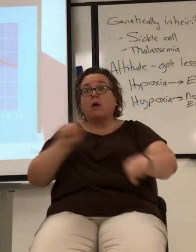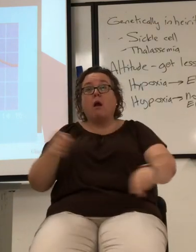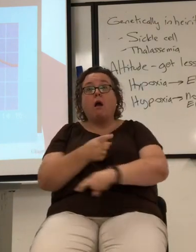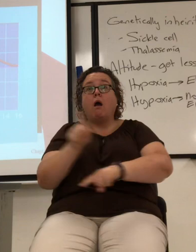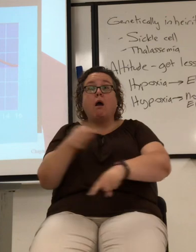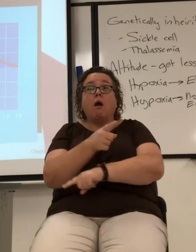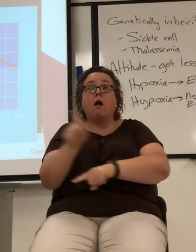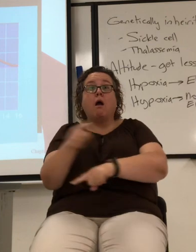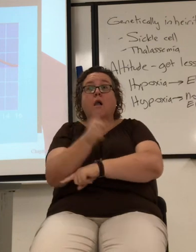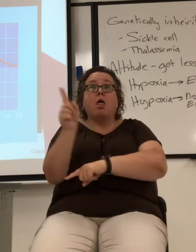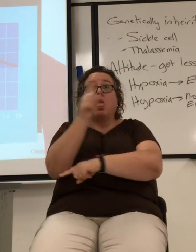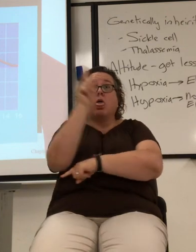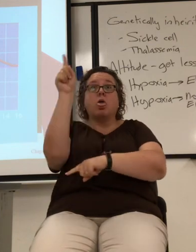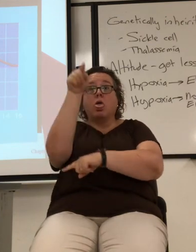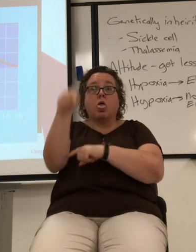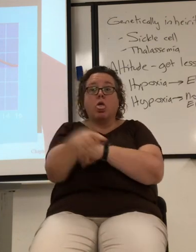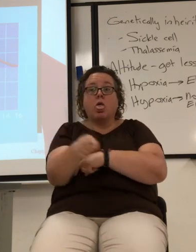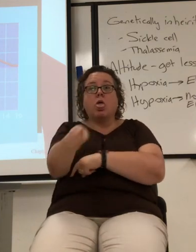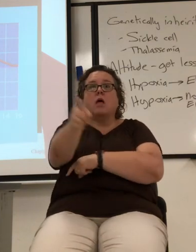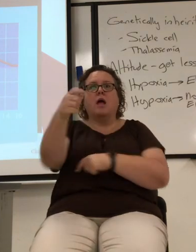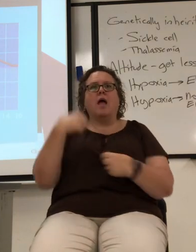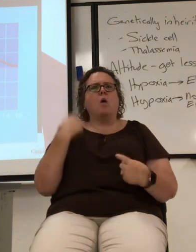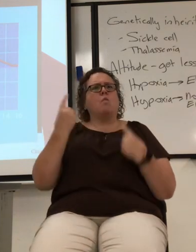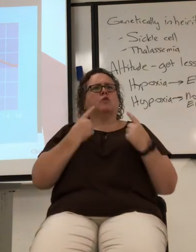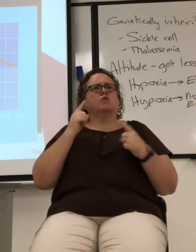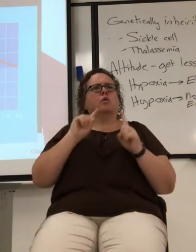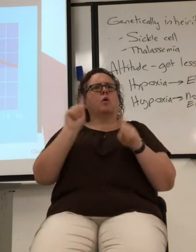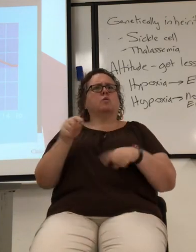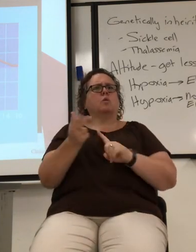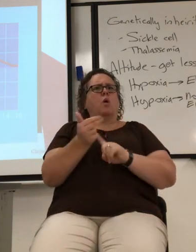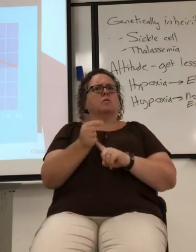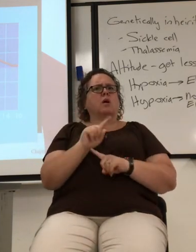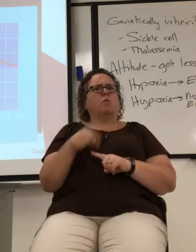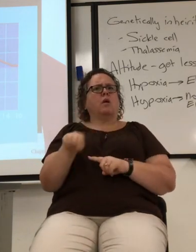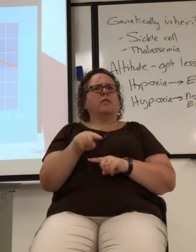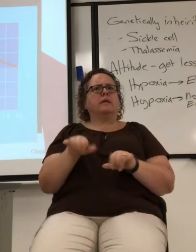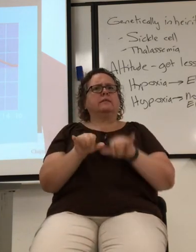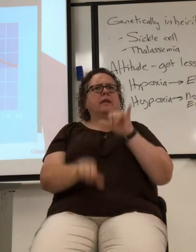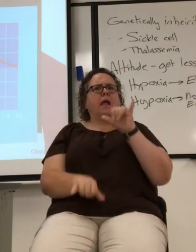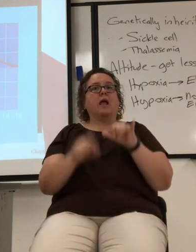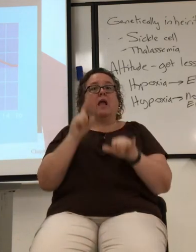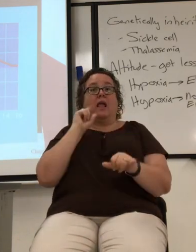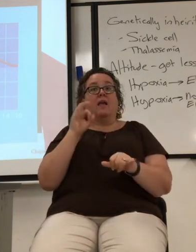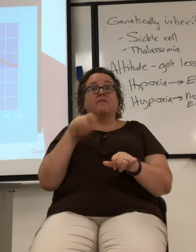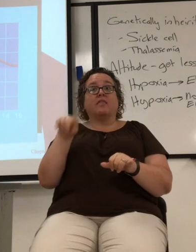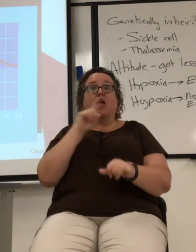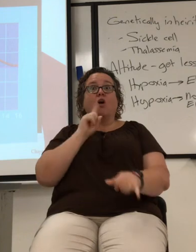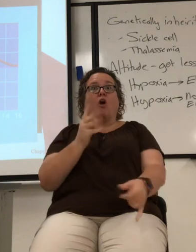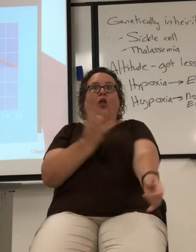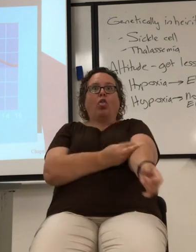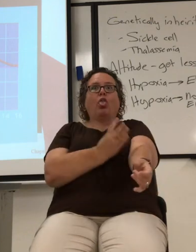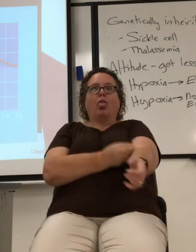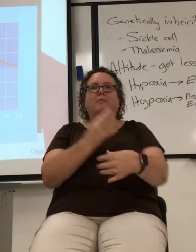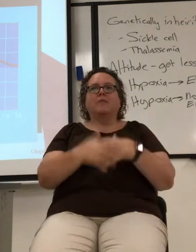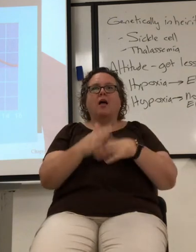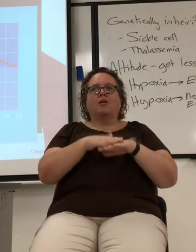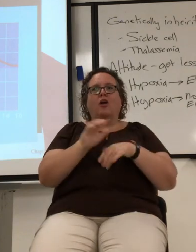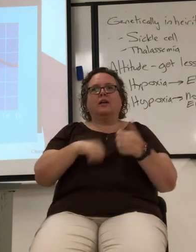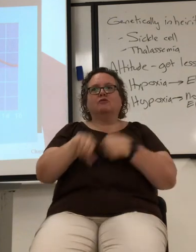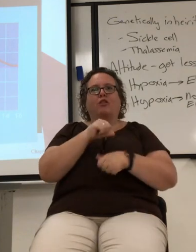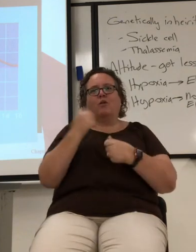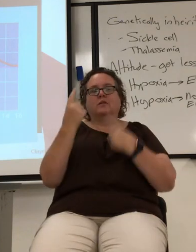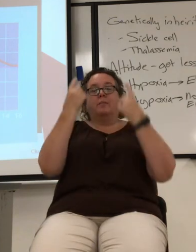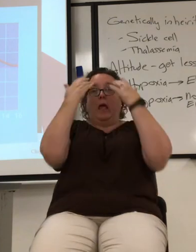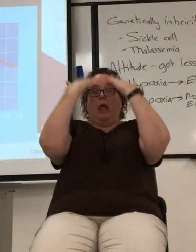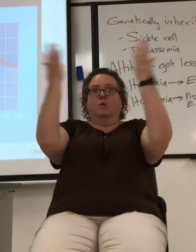I always wonder if like you go to these hotels where they're staying during the stages, like they're all like dropping bags of blood on themselves.